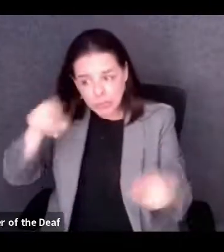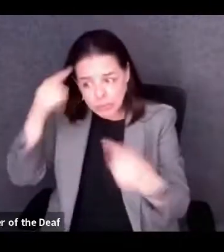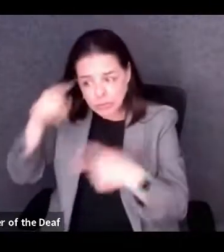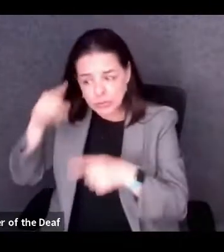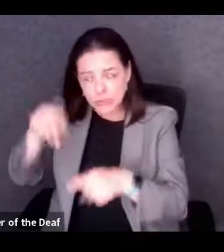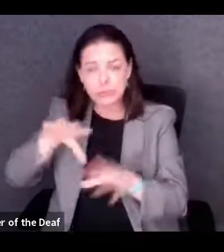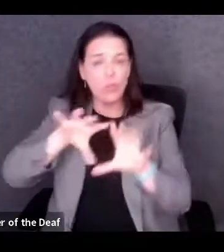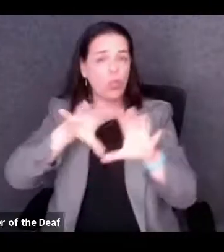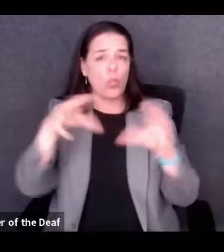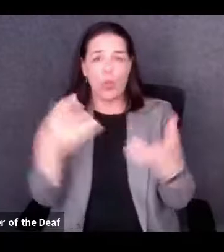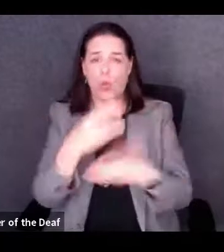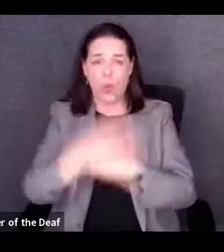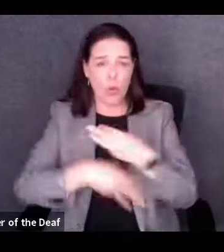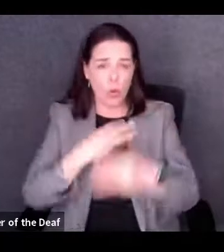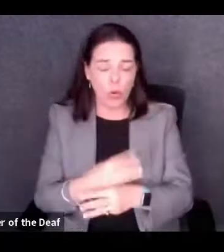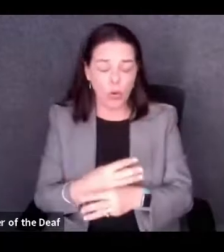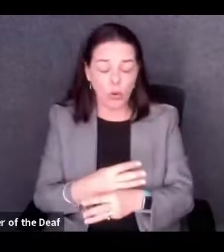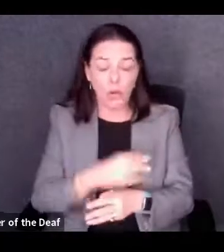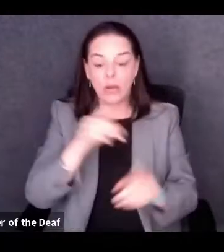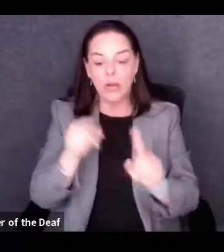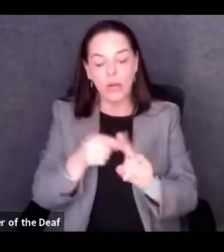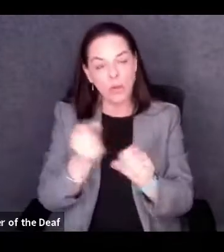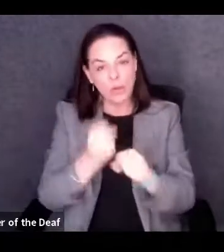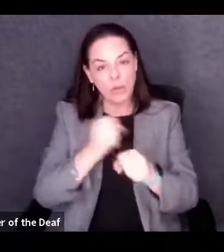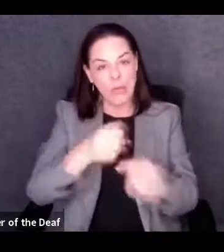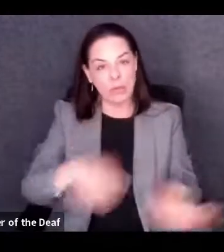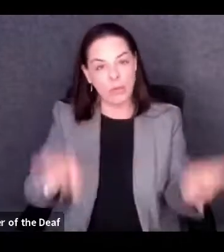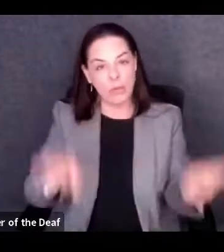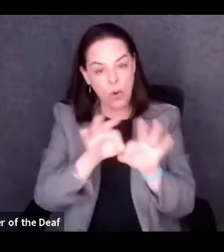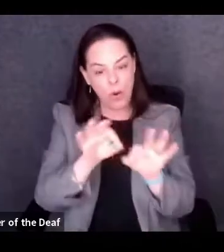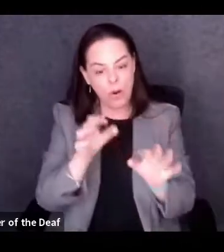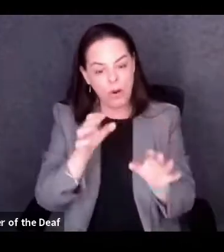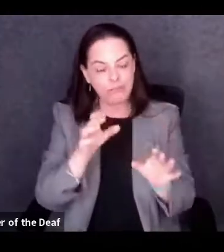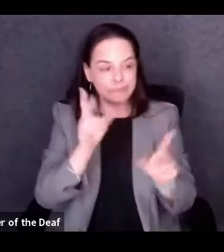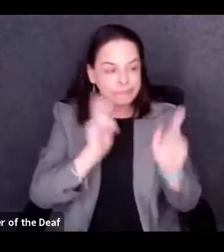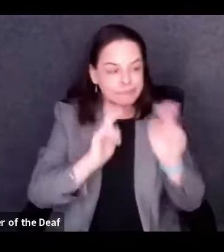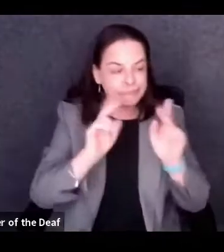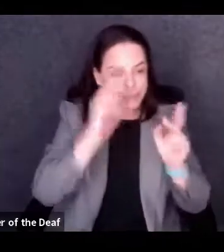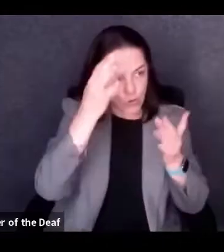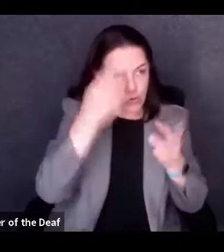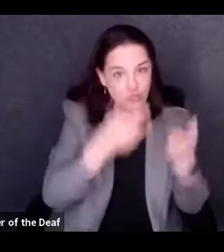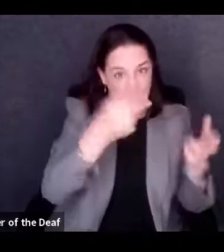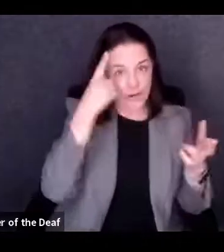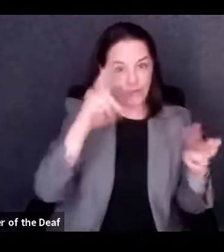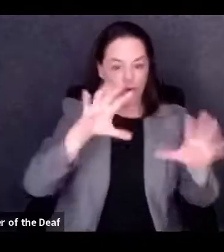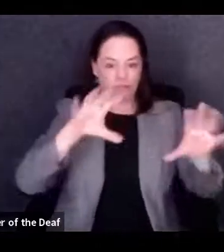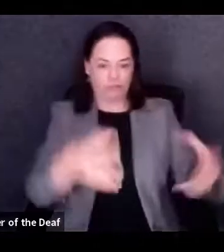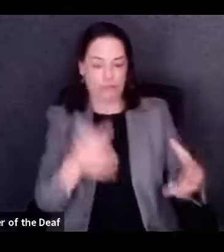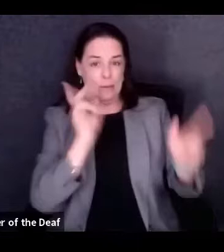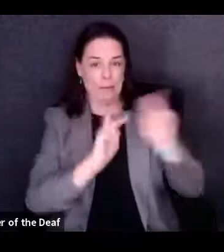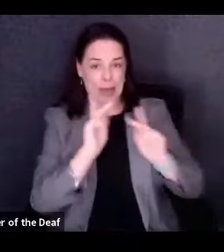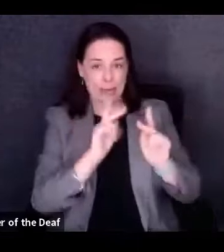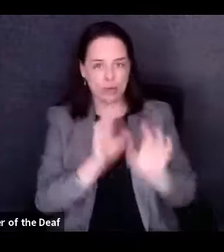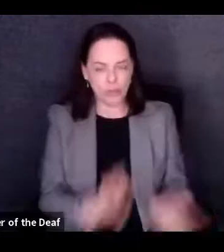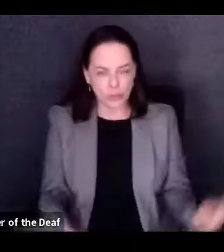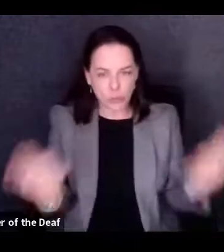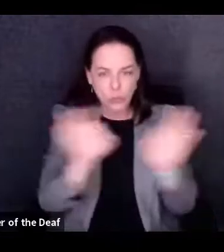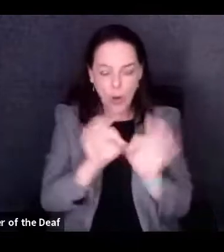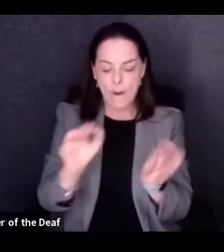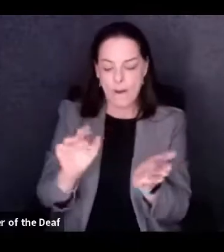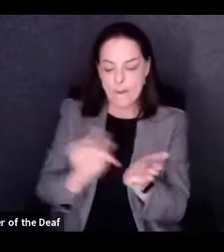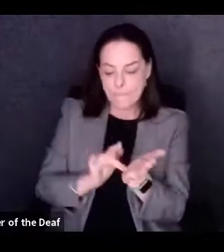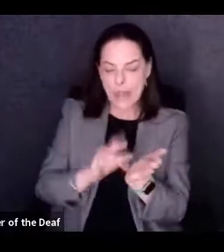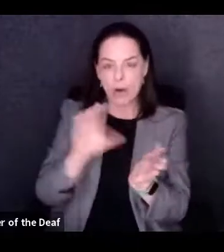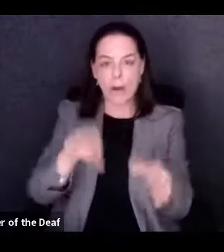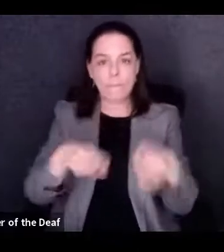world. When making important public health recommendations for an entire population, it's critical that medical and public health